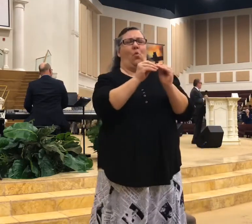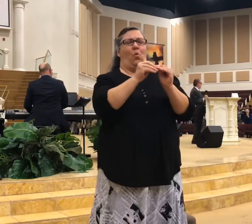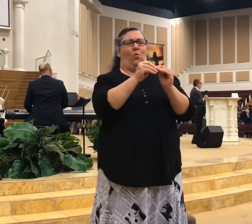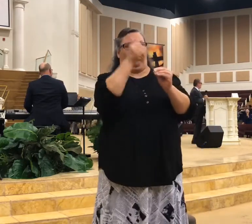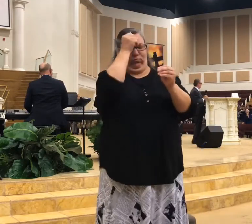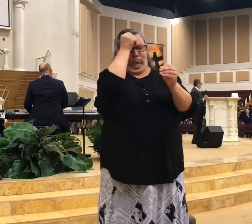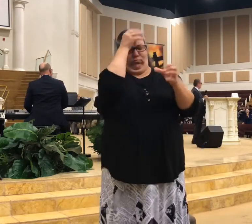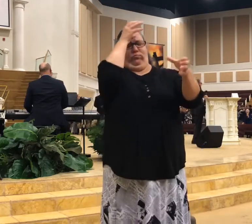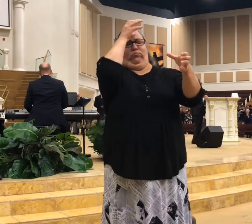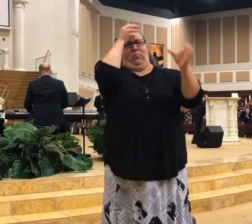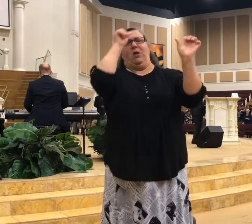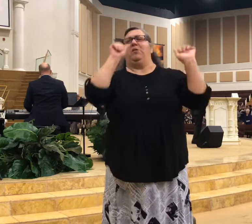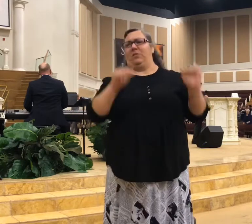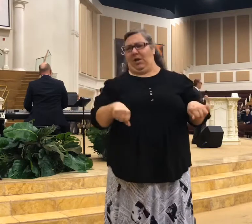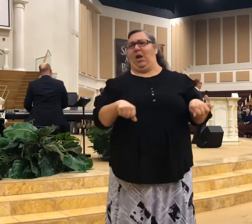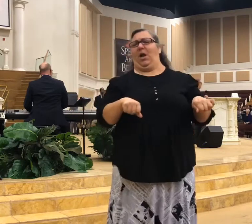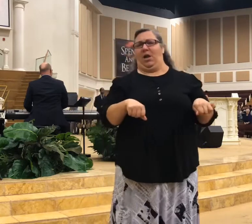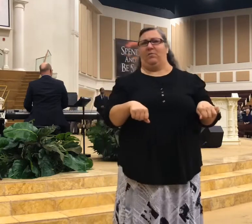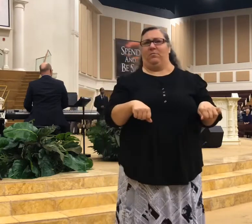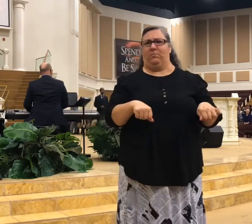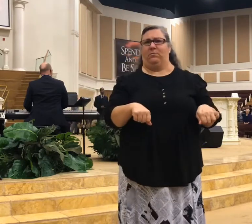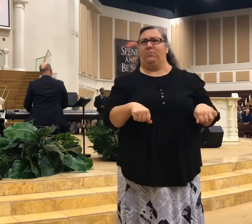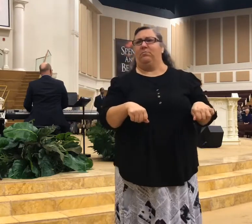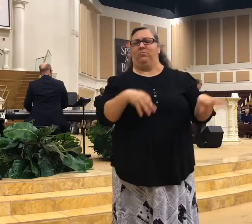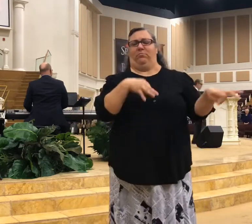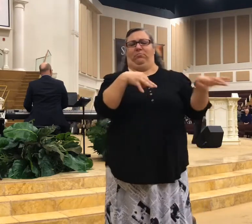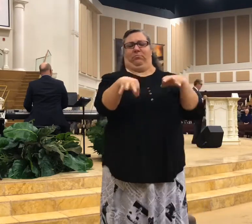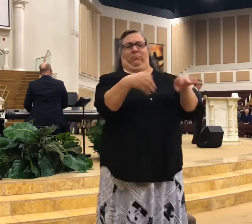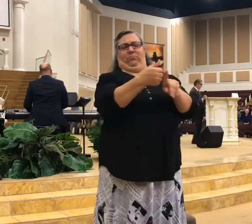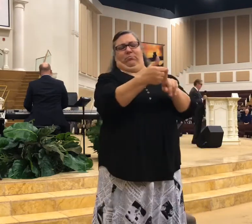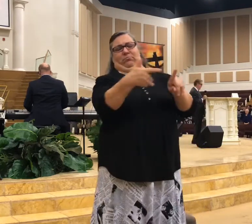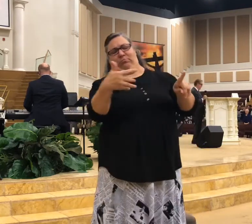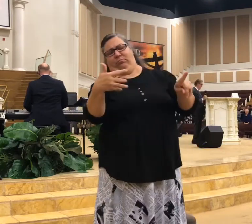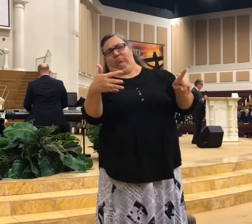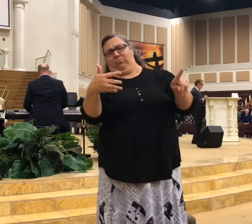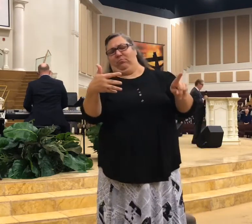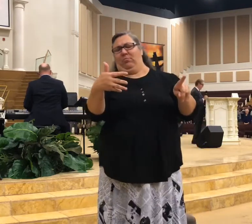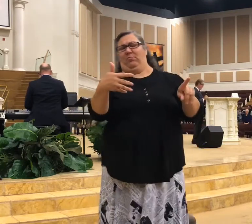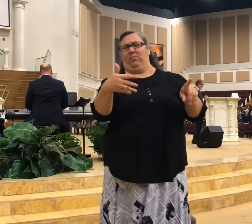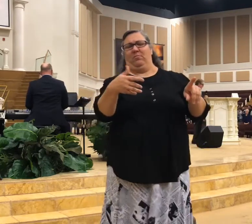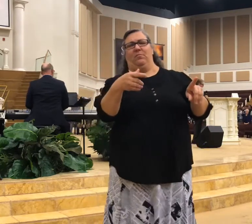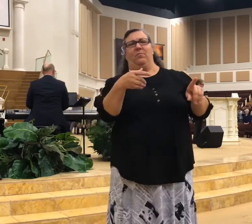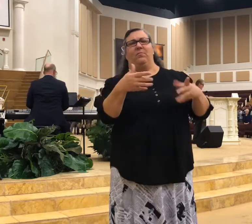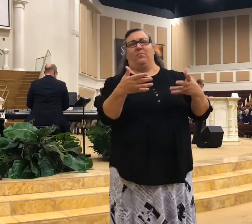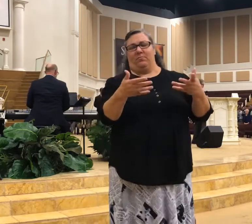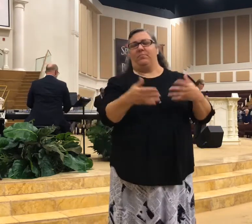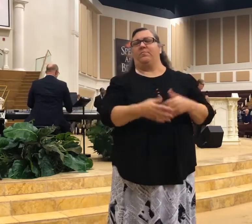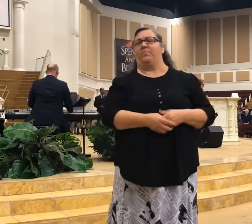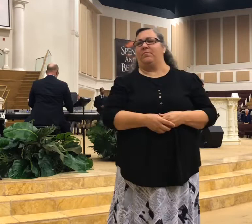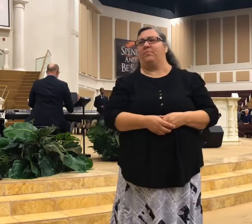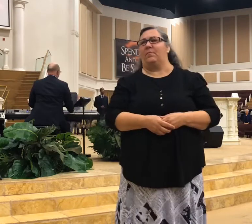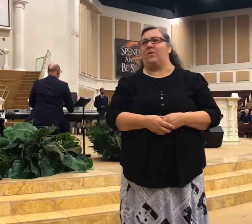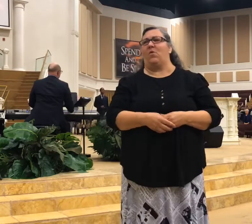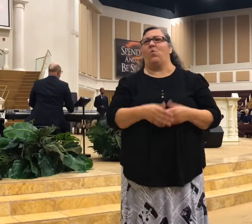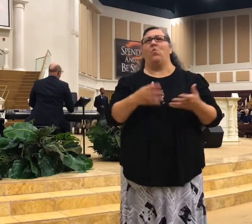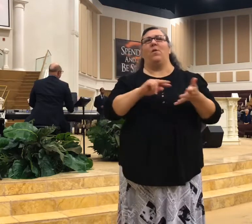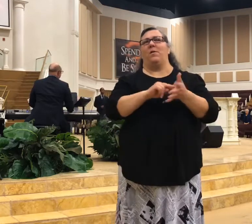deeper than mine here tonight, without a doubt, that could give a better exposition